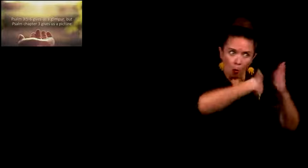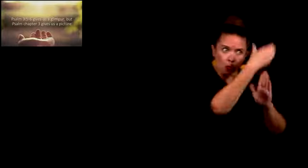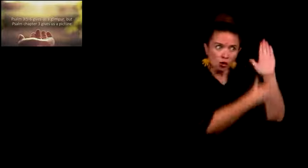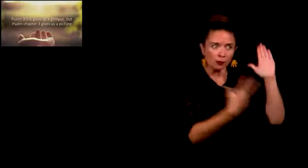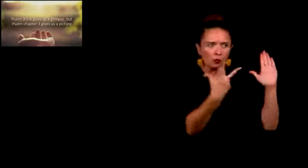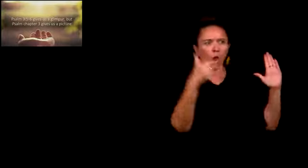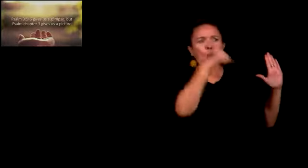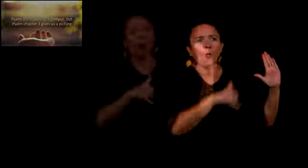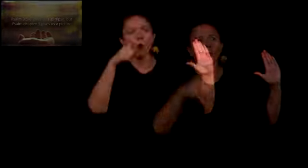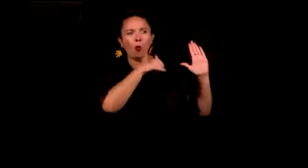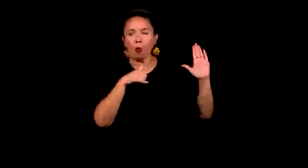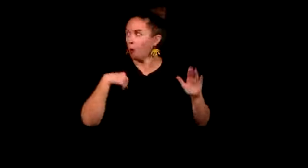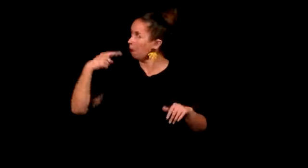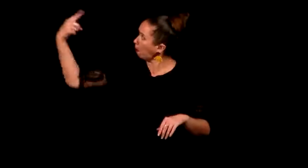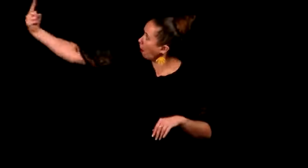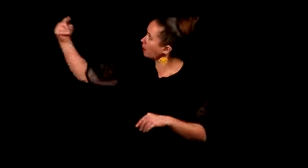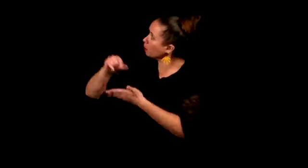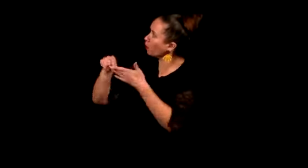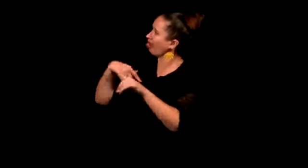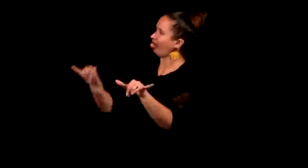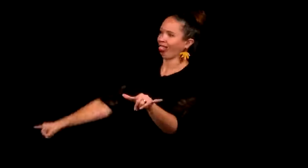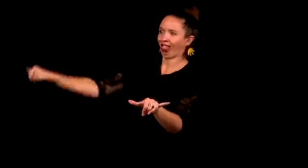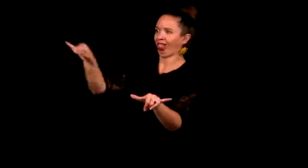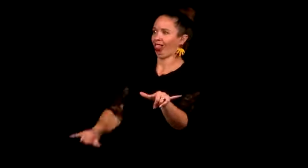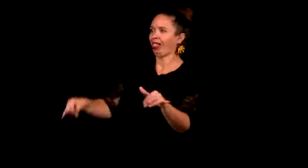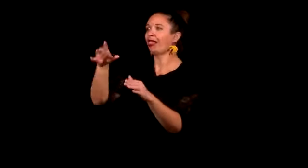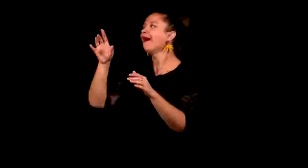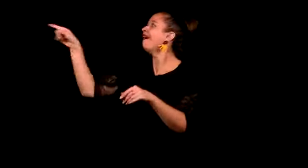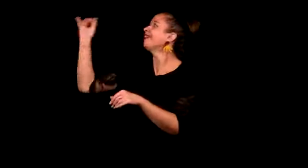forget what it is God does for us.